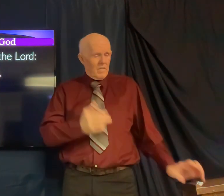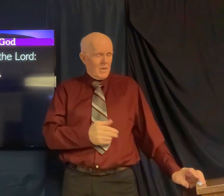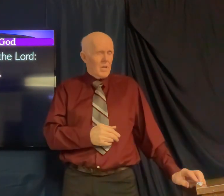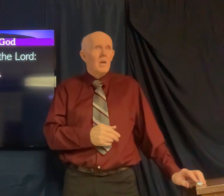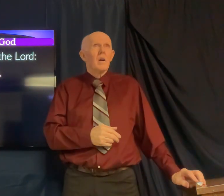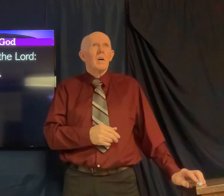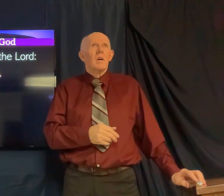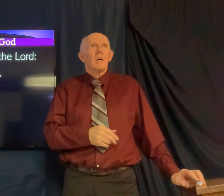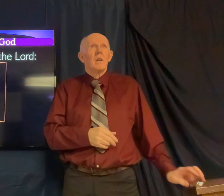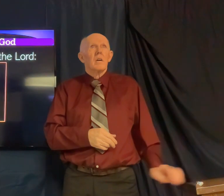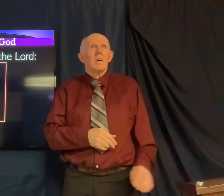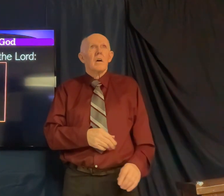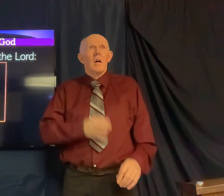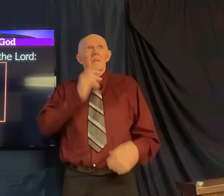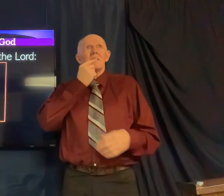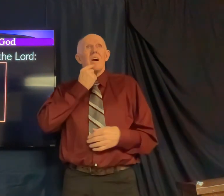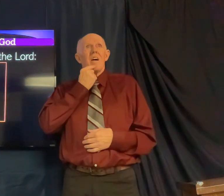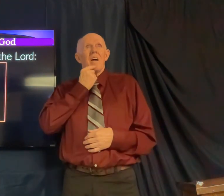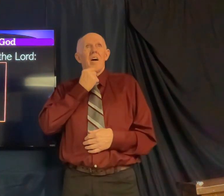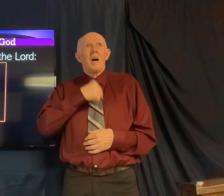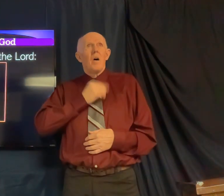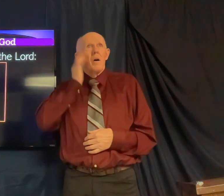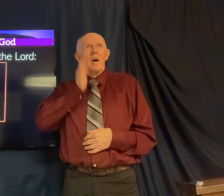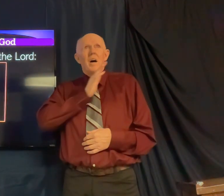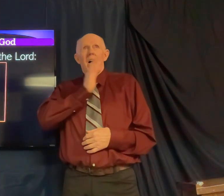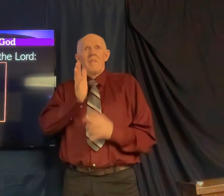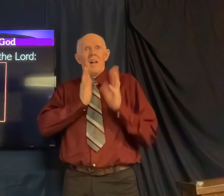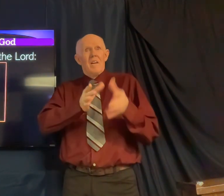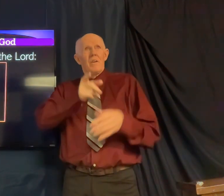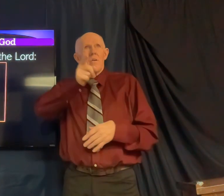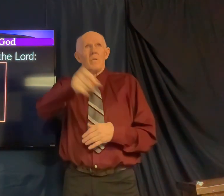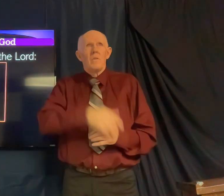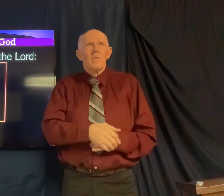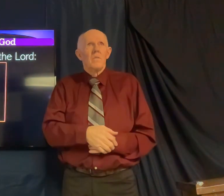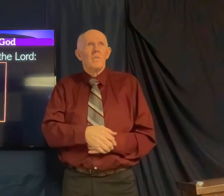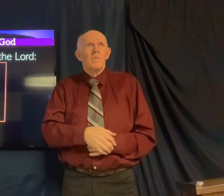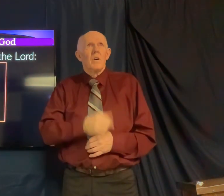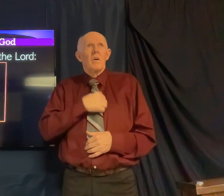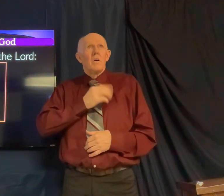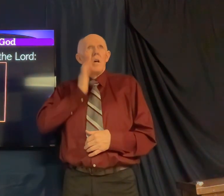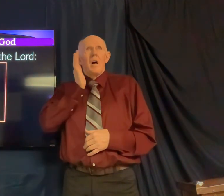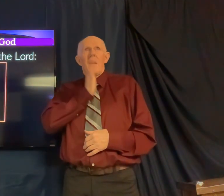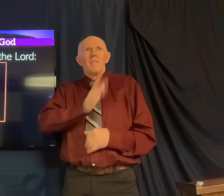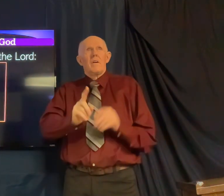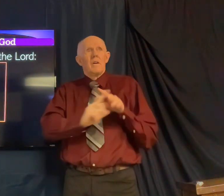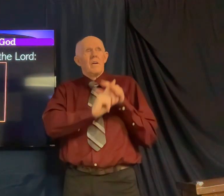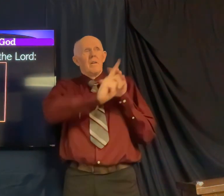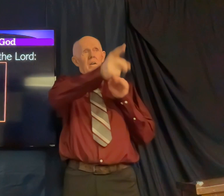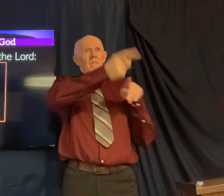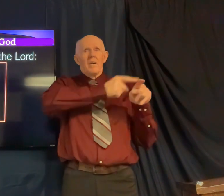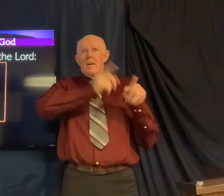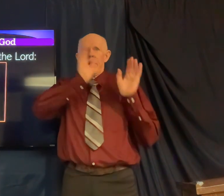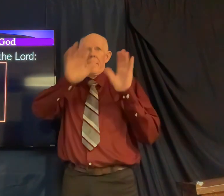Hebrews 13:5. God has said, I will never leave you. I will never run away from